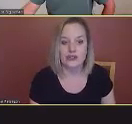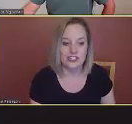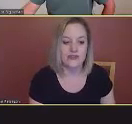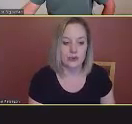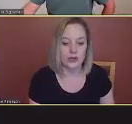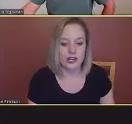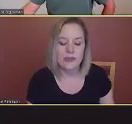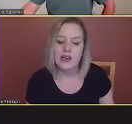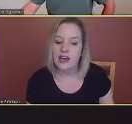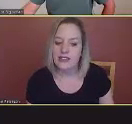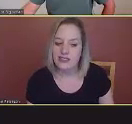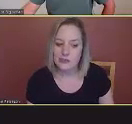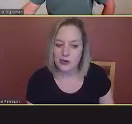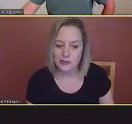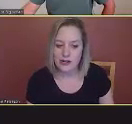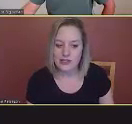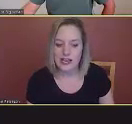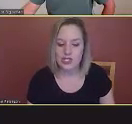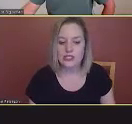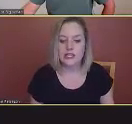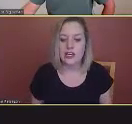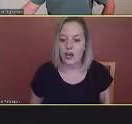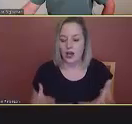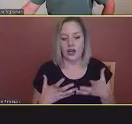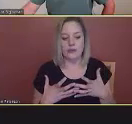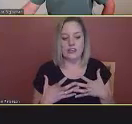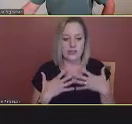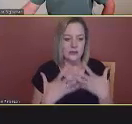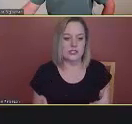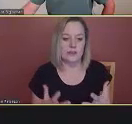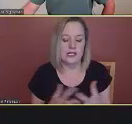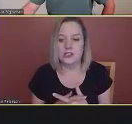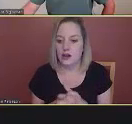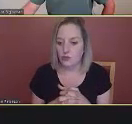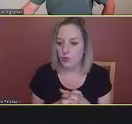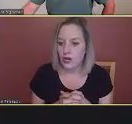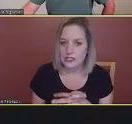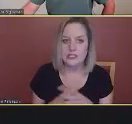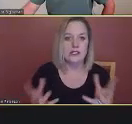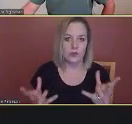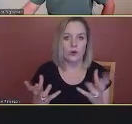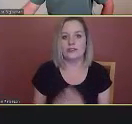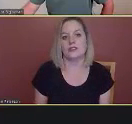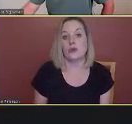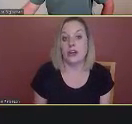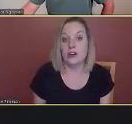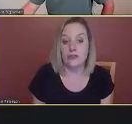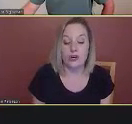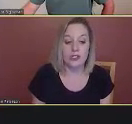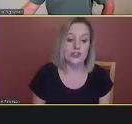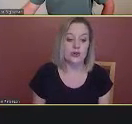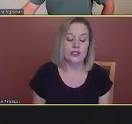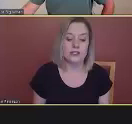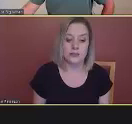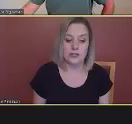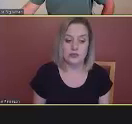the accuracy of their work. And then the important part is actually giving them some idea of what they're preparing for.